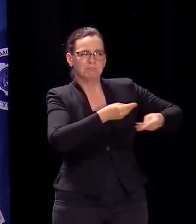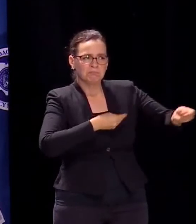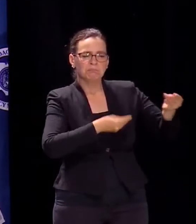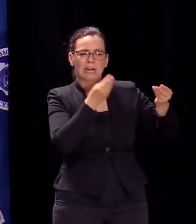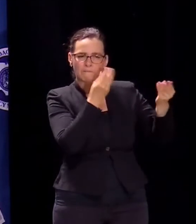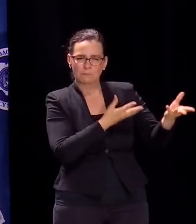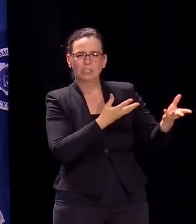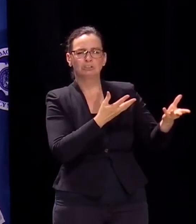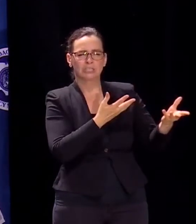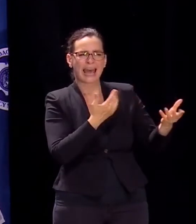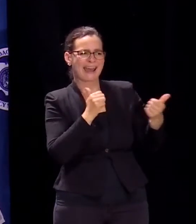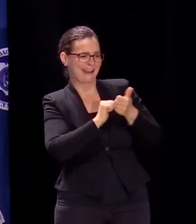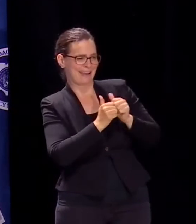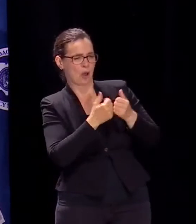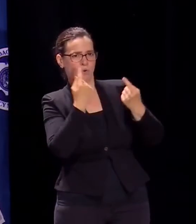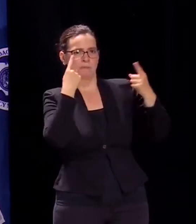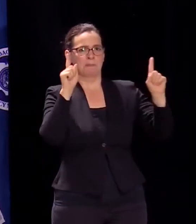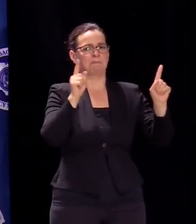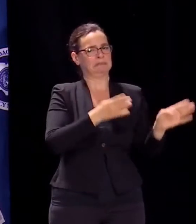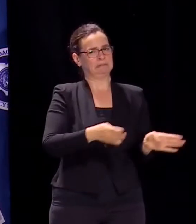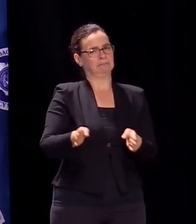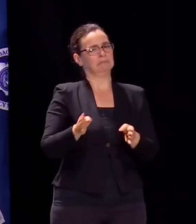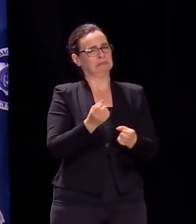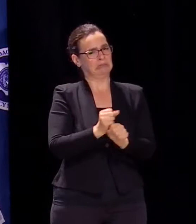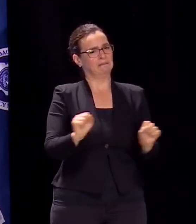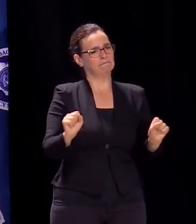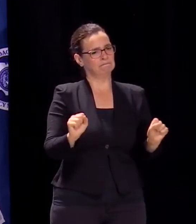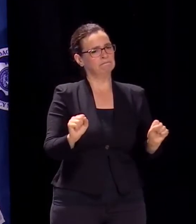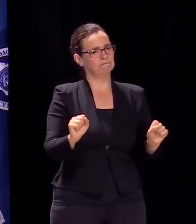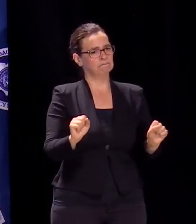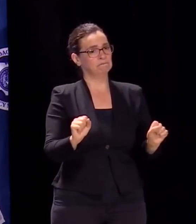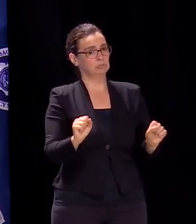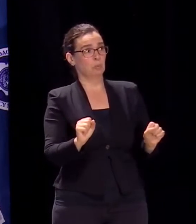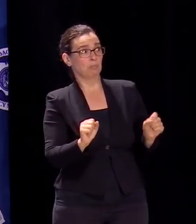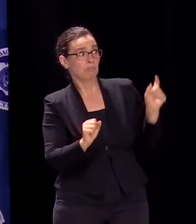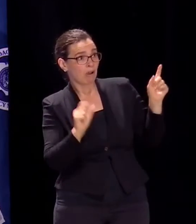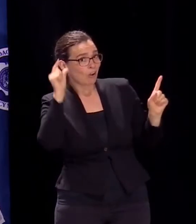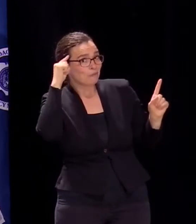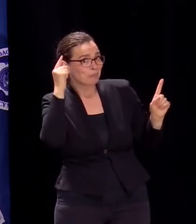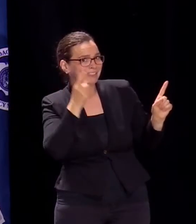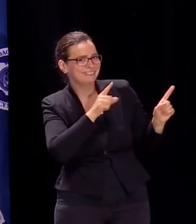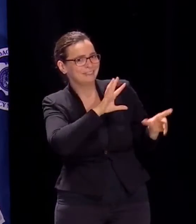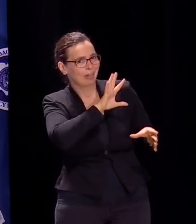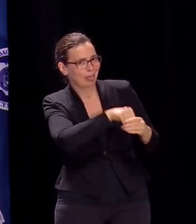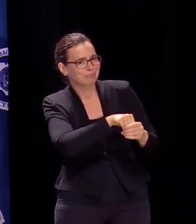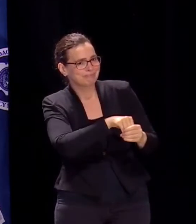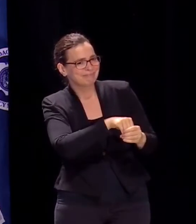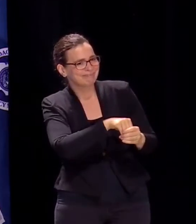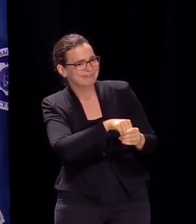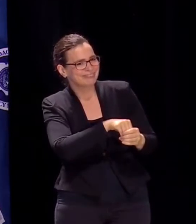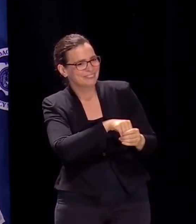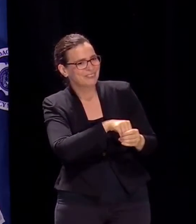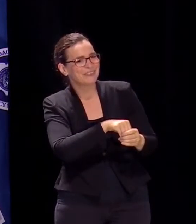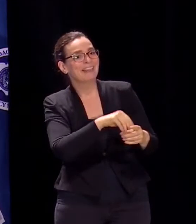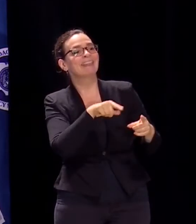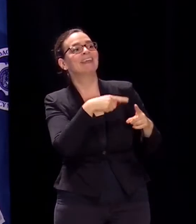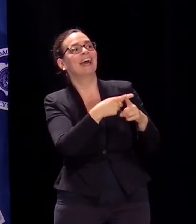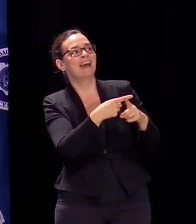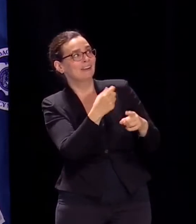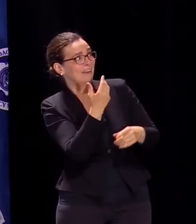think they're being treated unfairly or differently, they have avenues to address those.